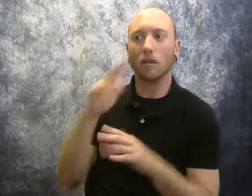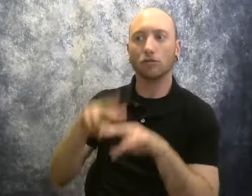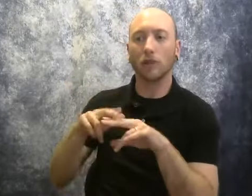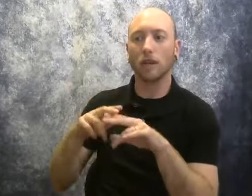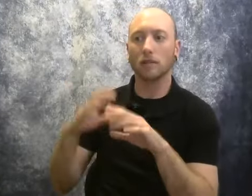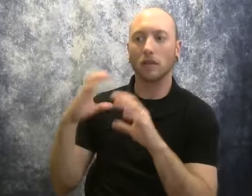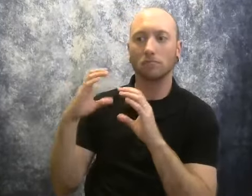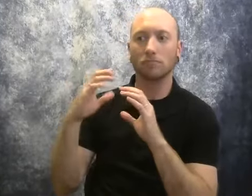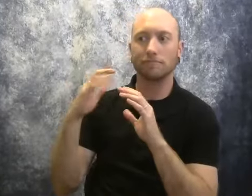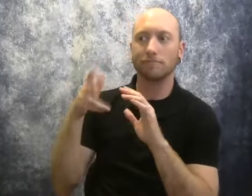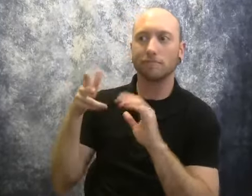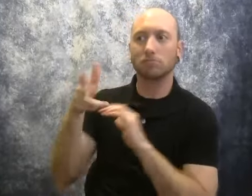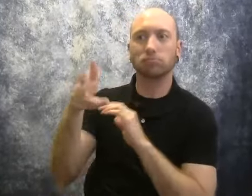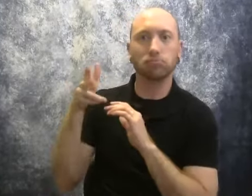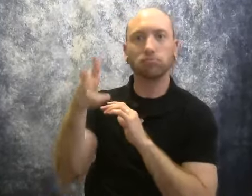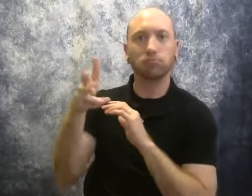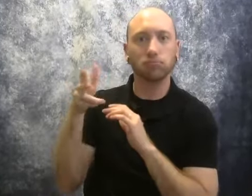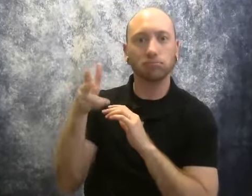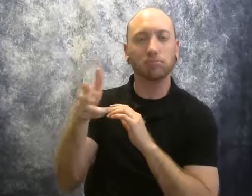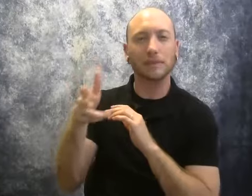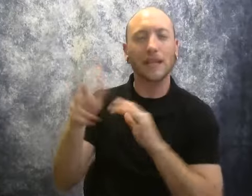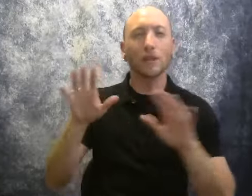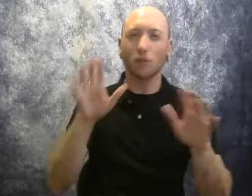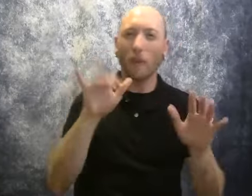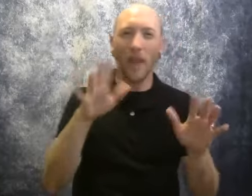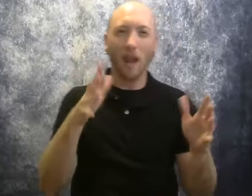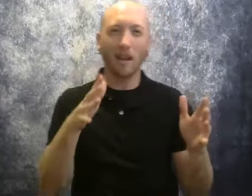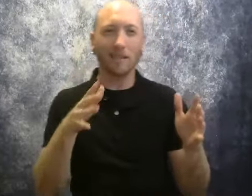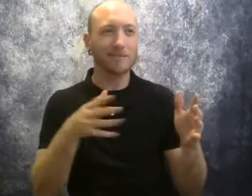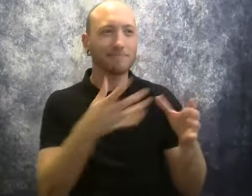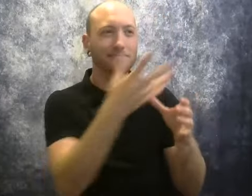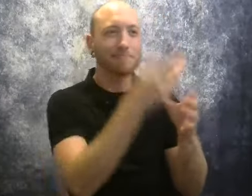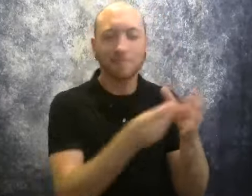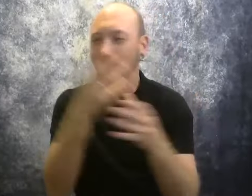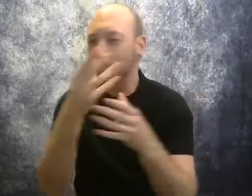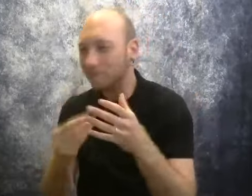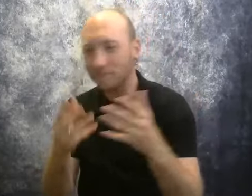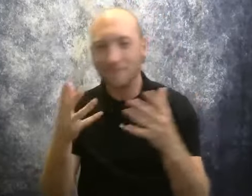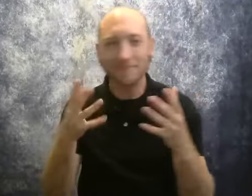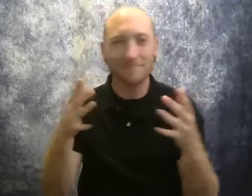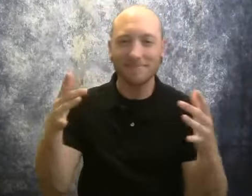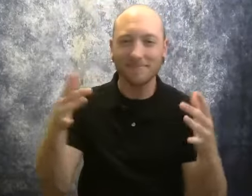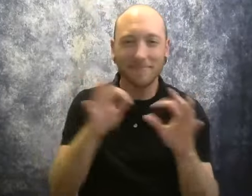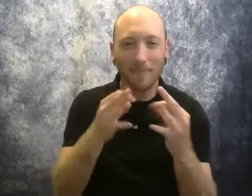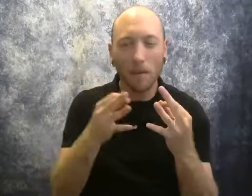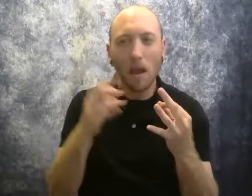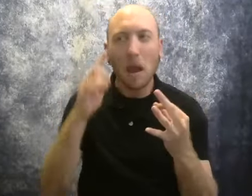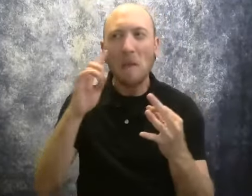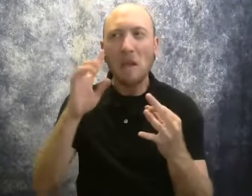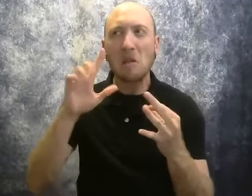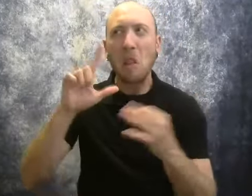course. The bells went and the train roared past. So we had those experiences then, and